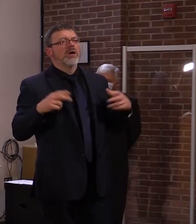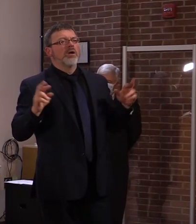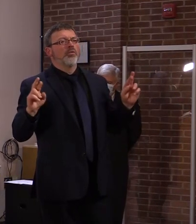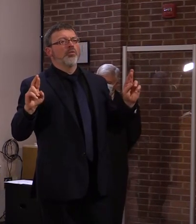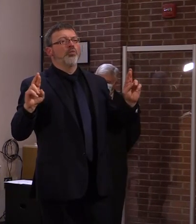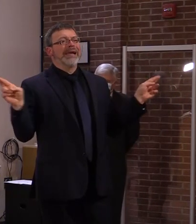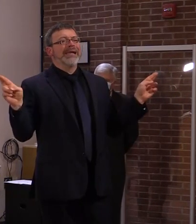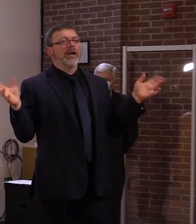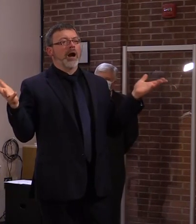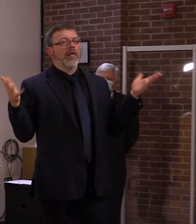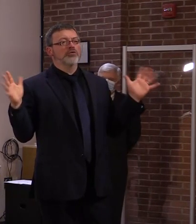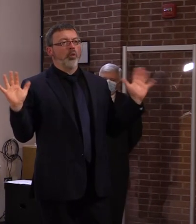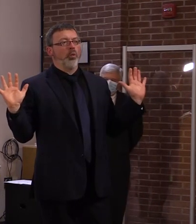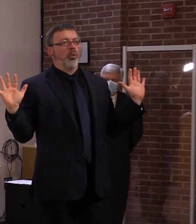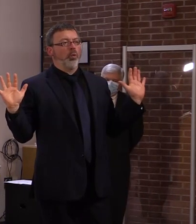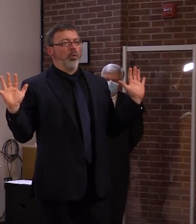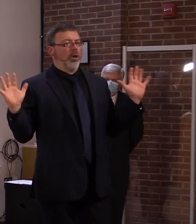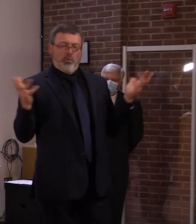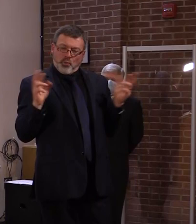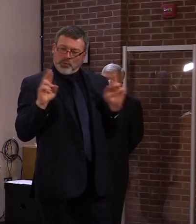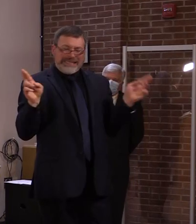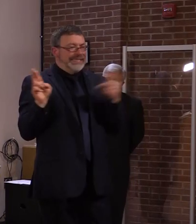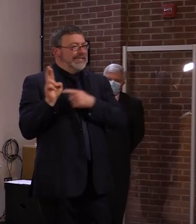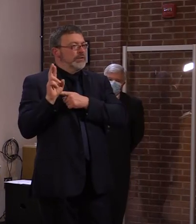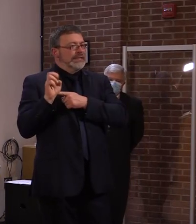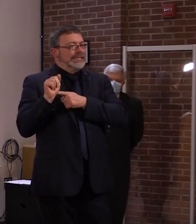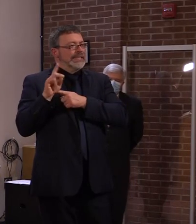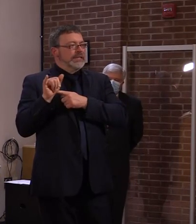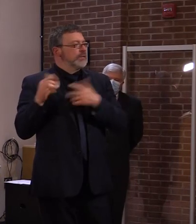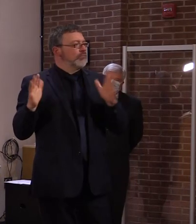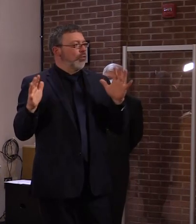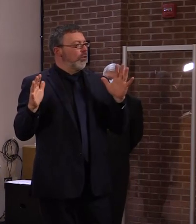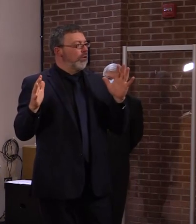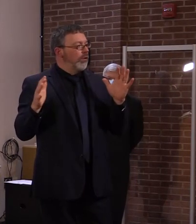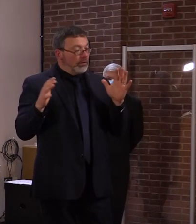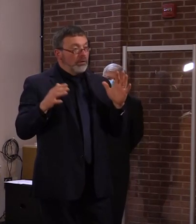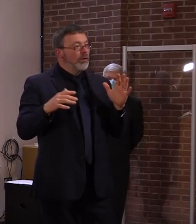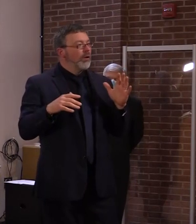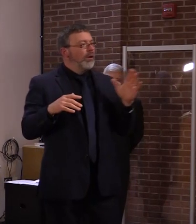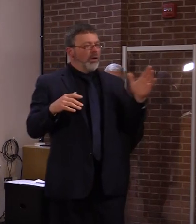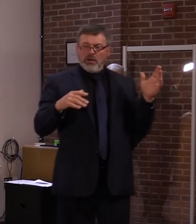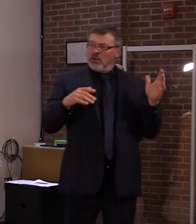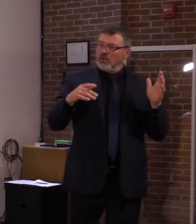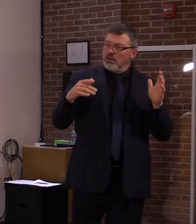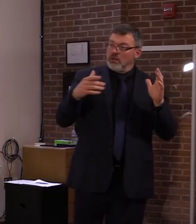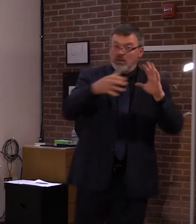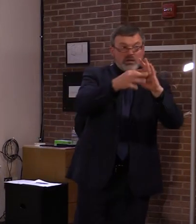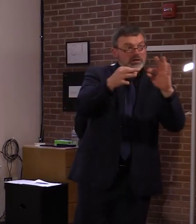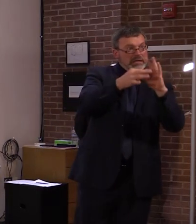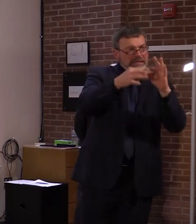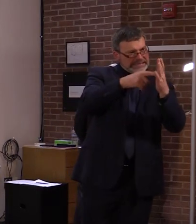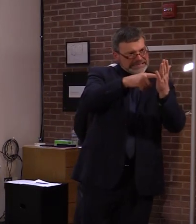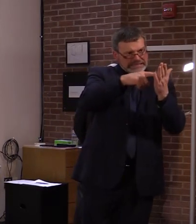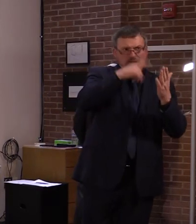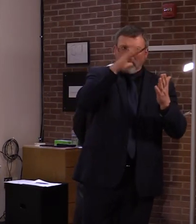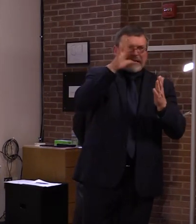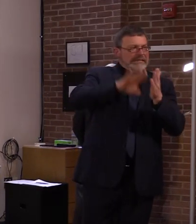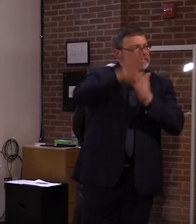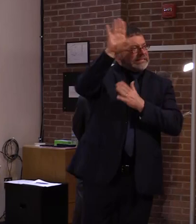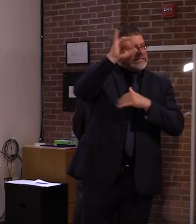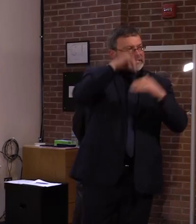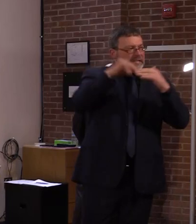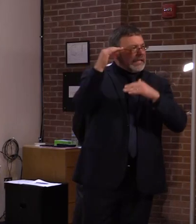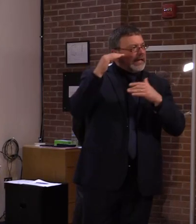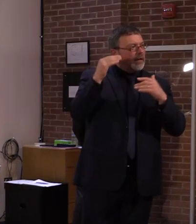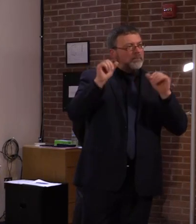I would, well, just to clarify, I didn't say that the modeling is showing we'll get there. I'm saying the modeling is showing a wide range of potential outcomes, and